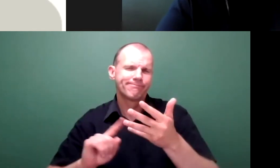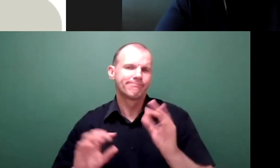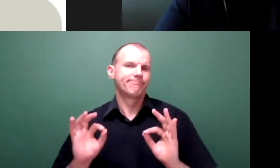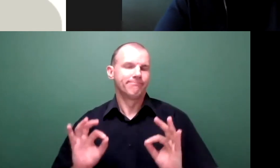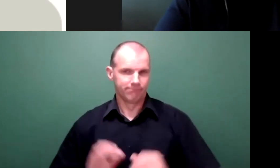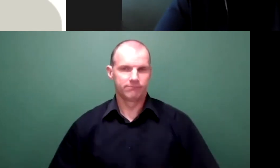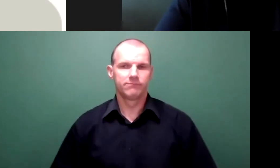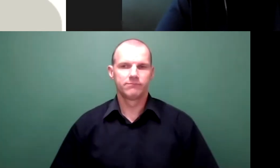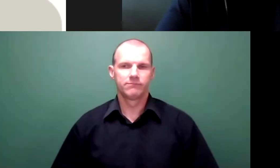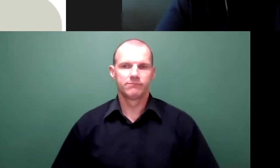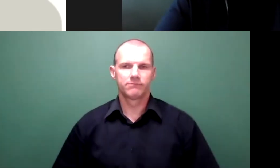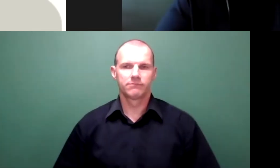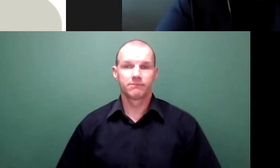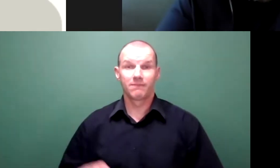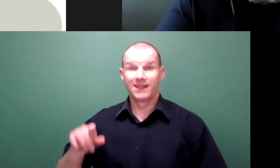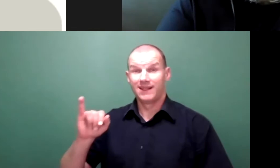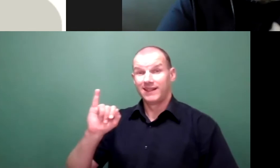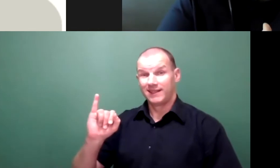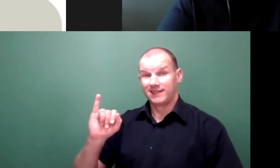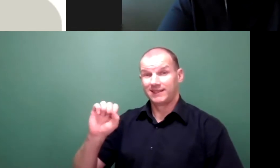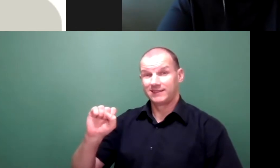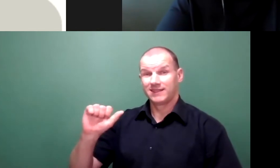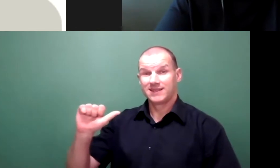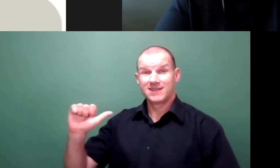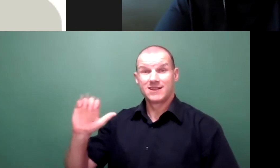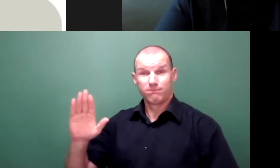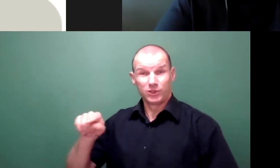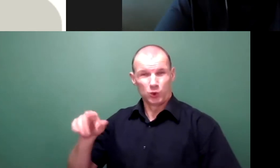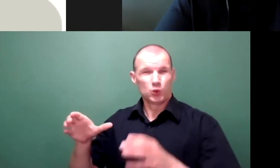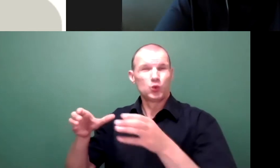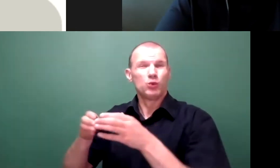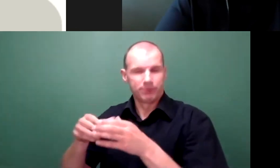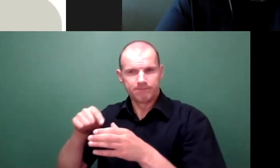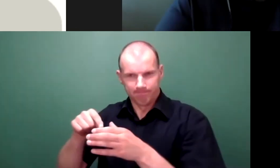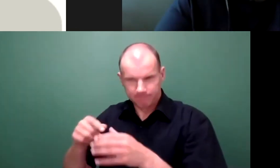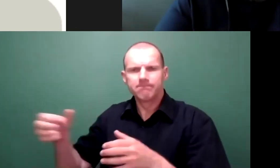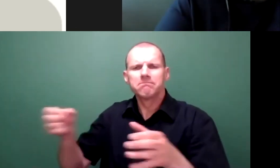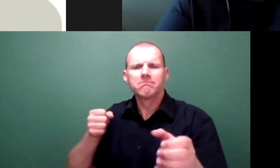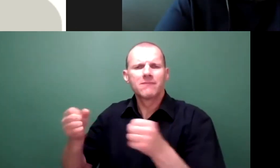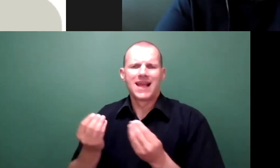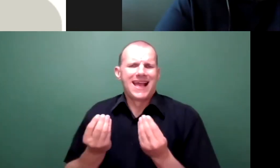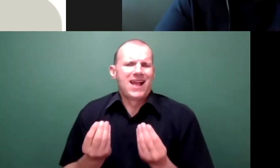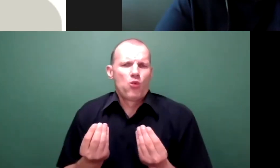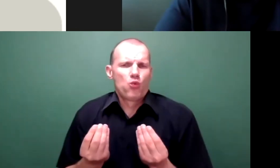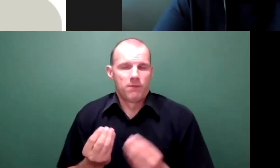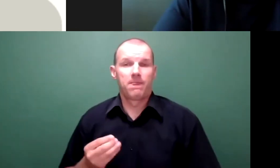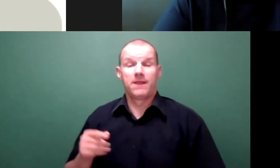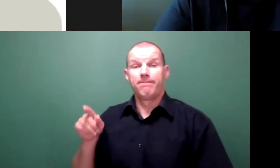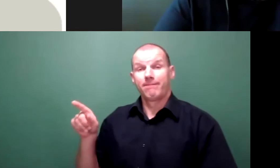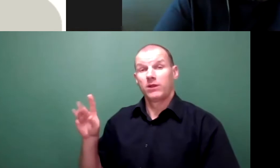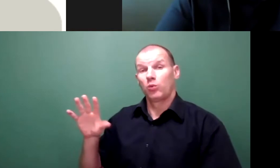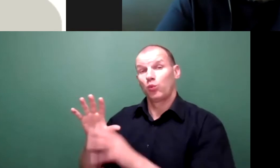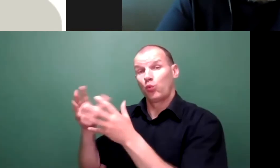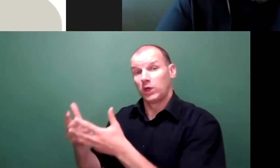established, how interpreters will be able to interpret politically correctly, and then also to set up rules for the interpreters. So